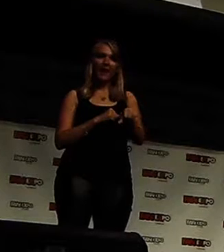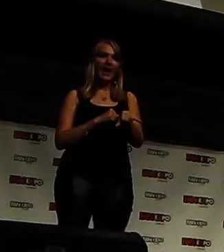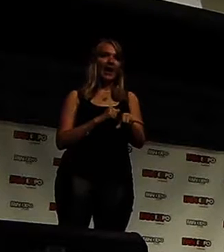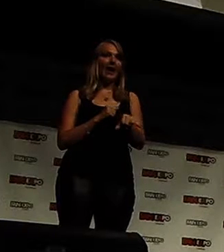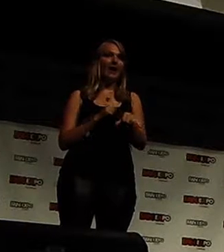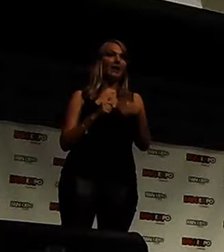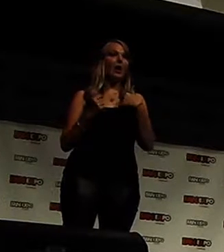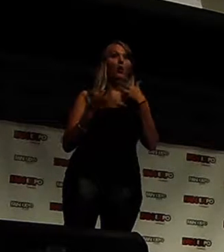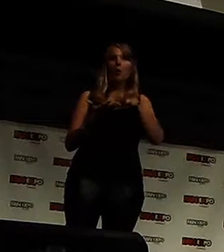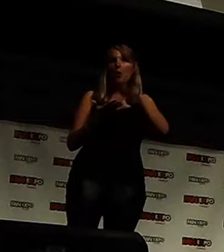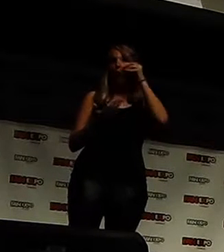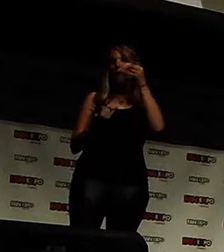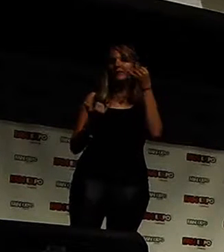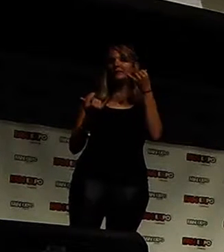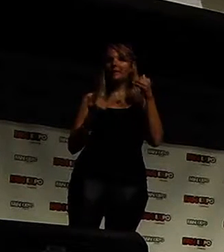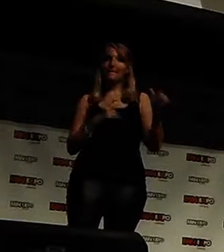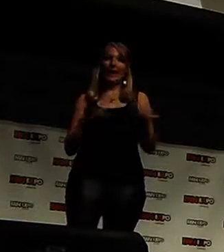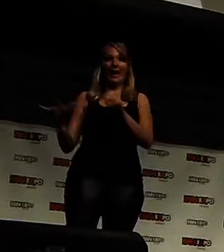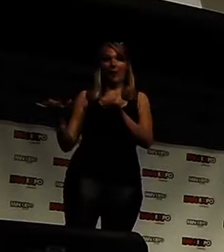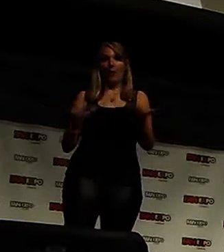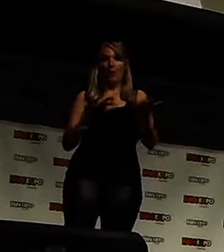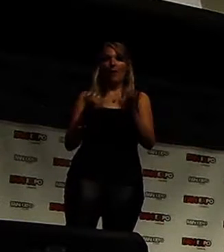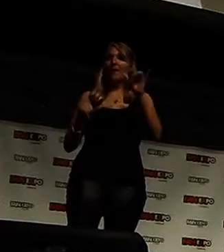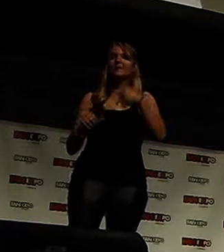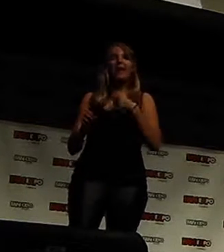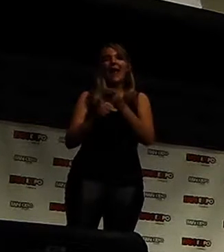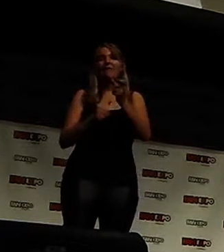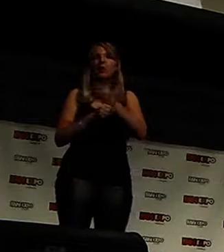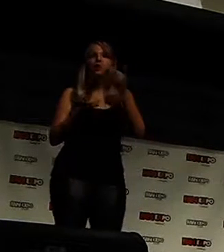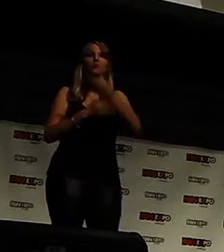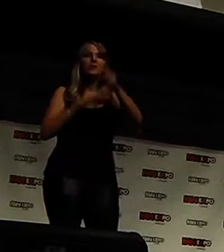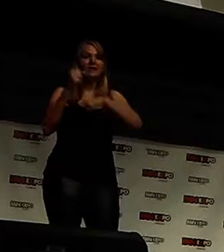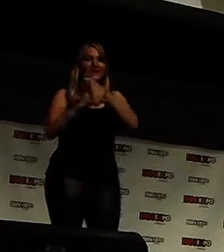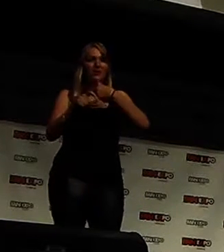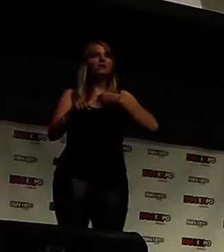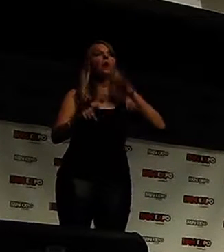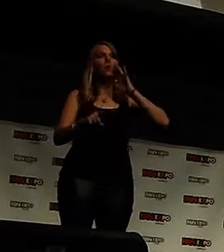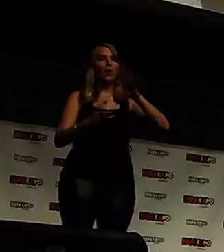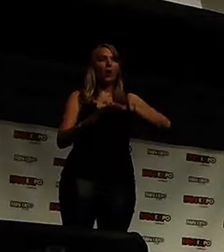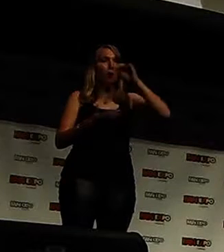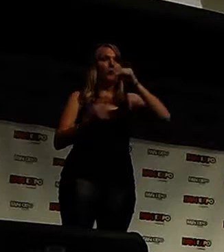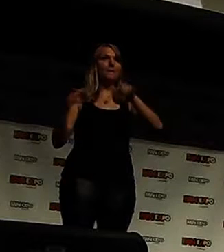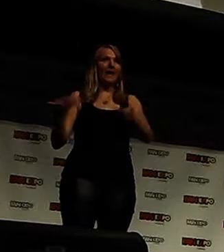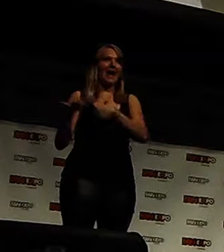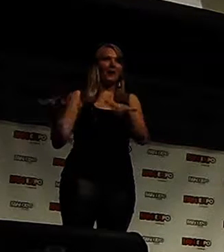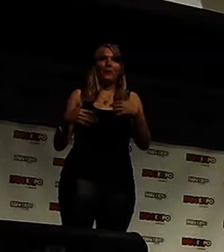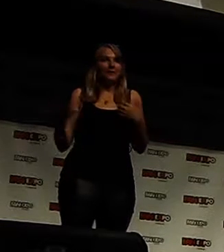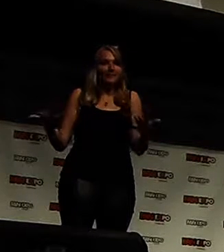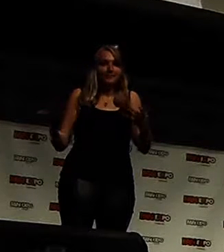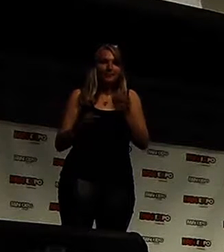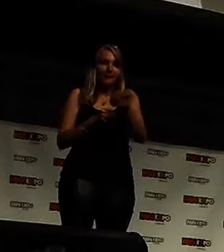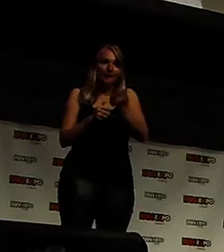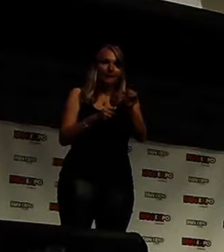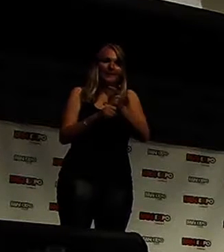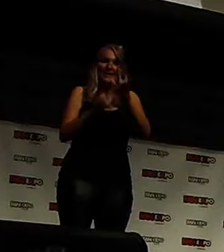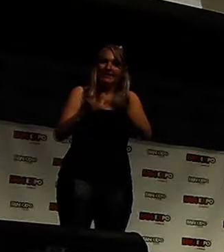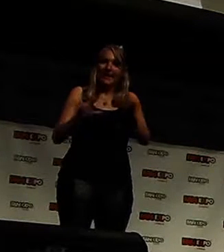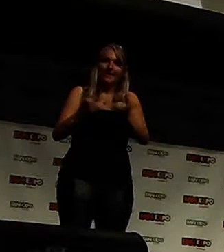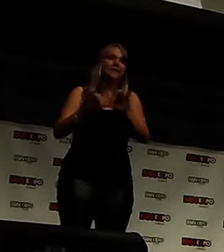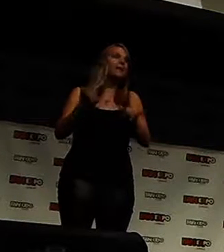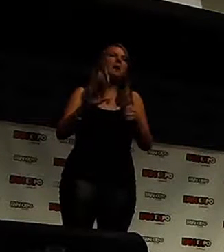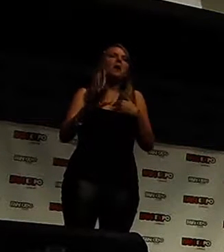want to learn to play the piano, that's like every single New Year's resolution. But yeah, I mean, I think mixing it up